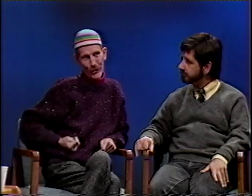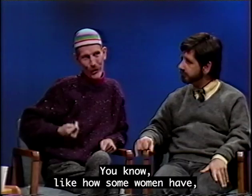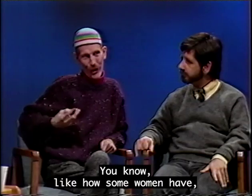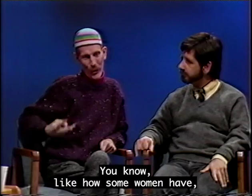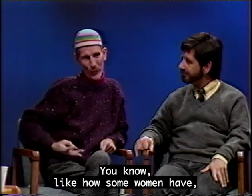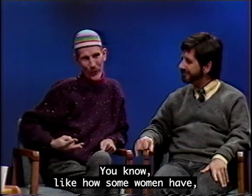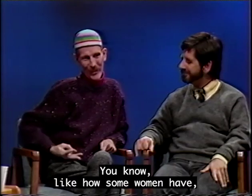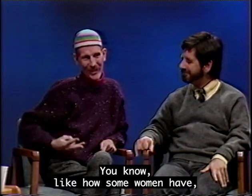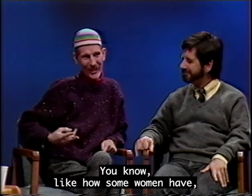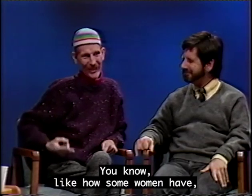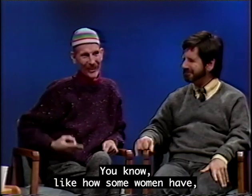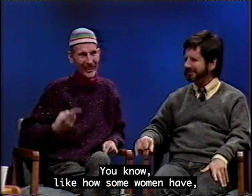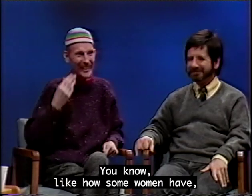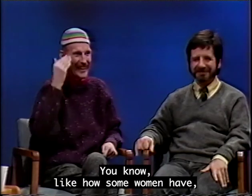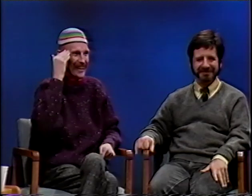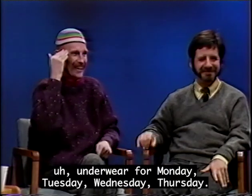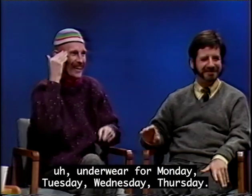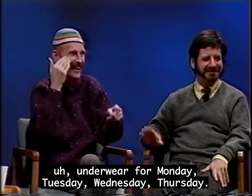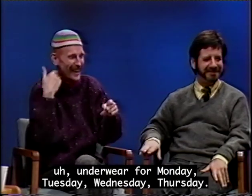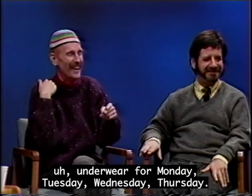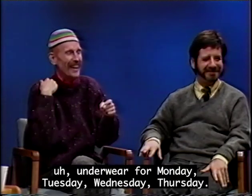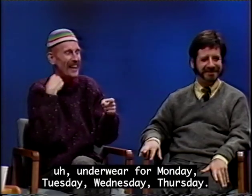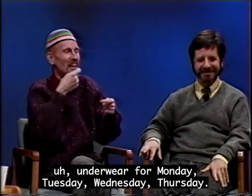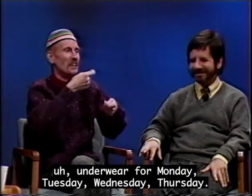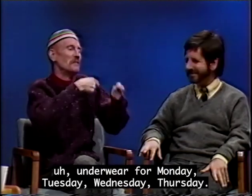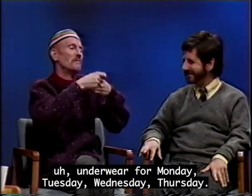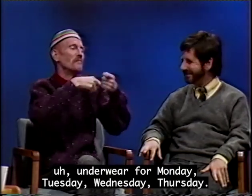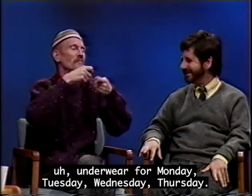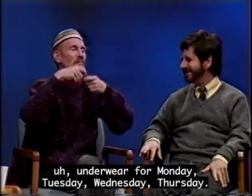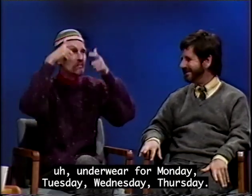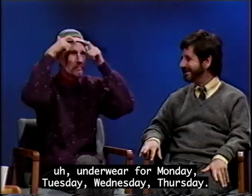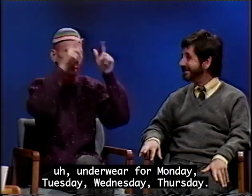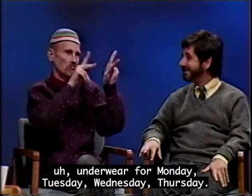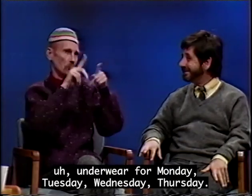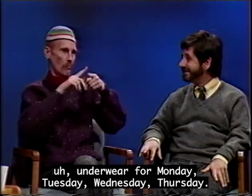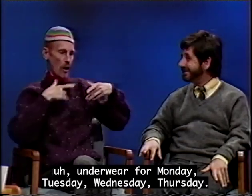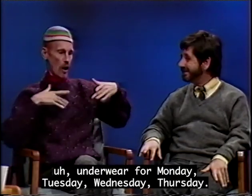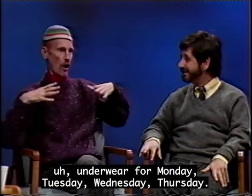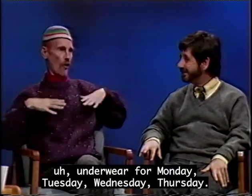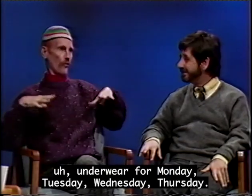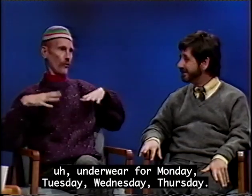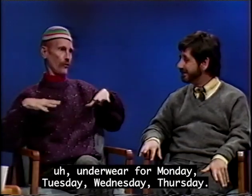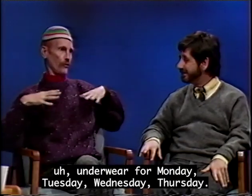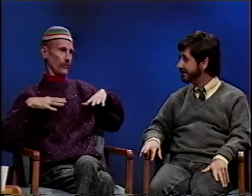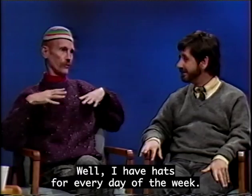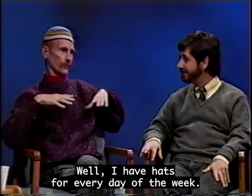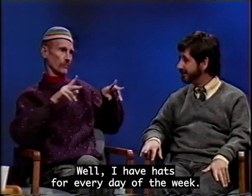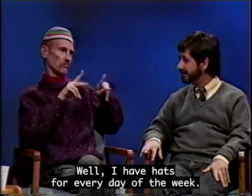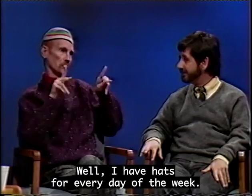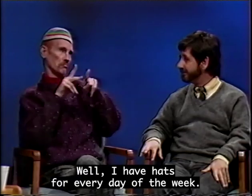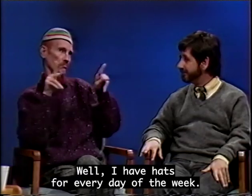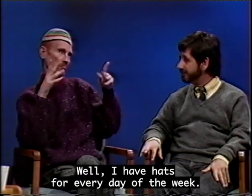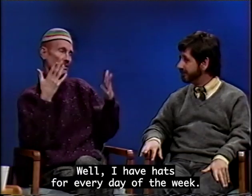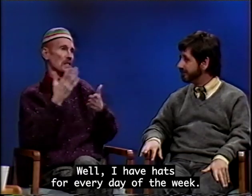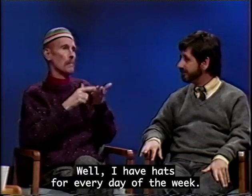You know, like how some women have... underwear for Monday, Tuesday, Wednesday, Thursday? Well, I have hats for every day of the